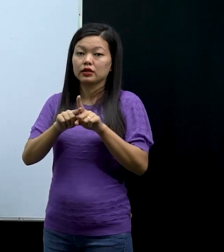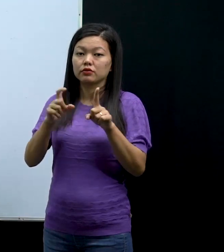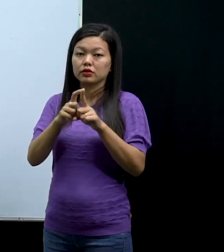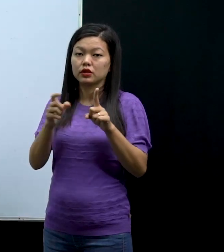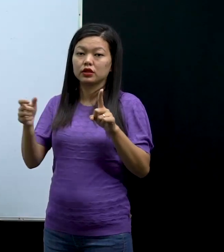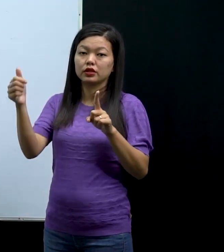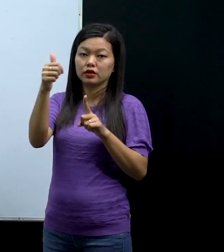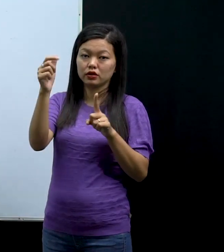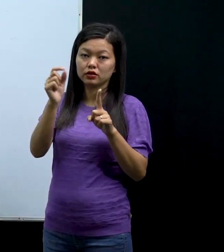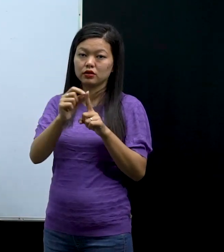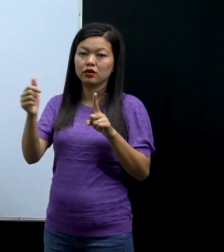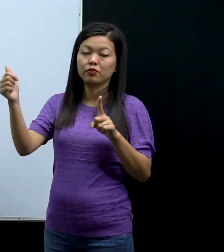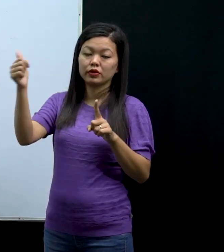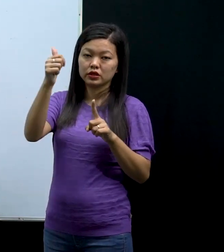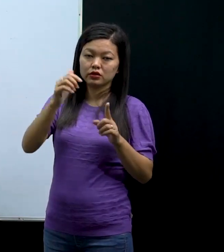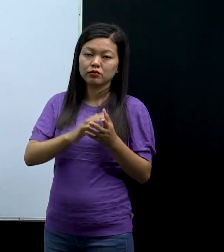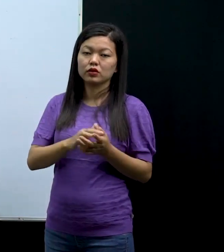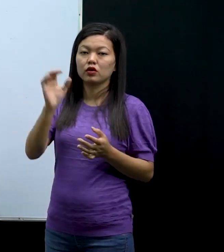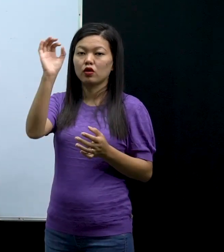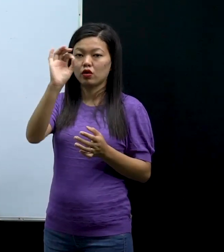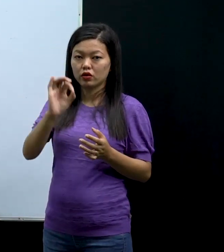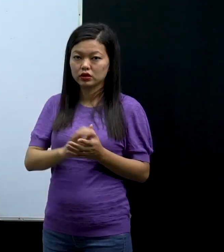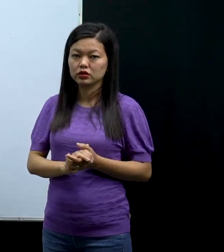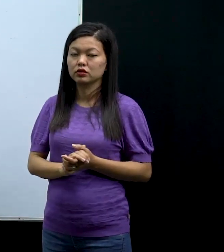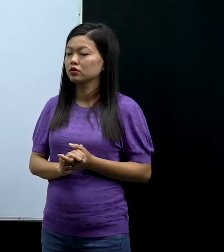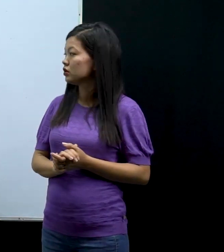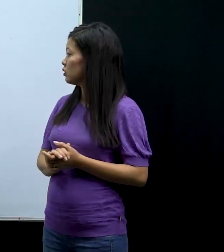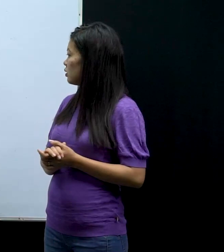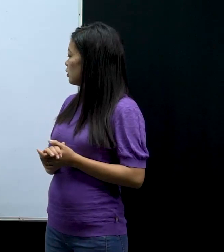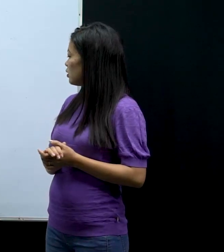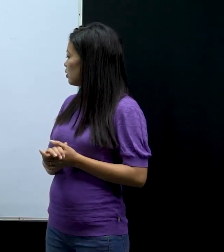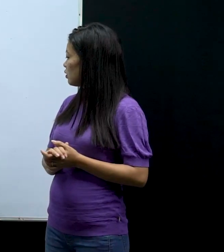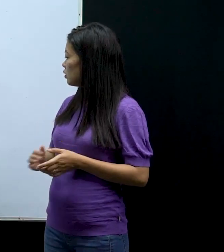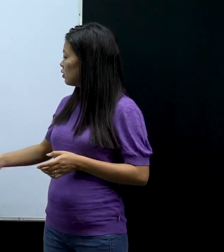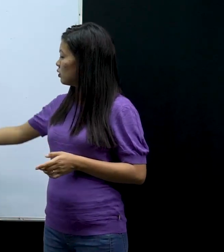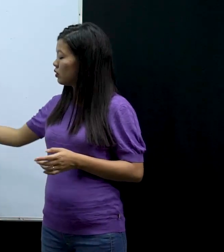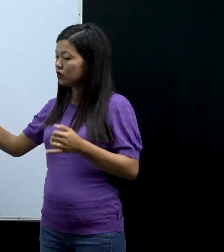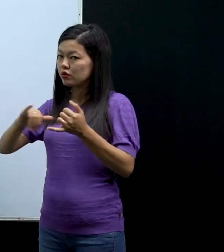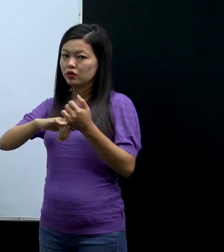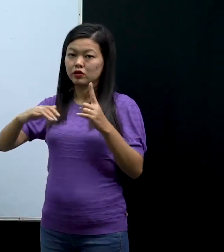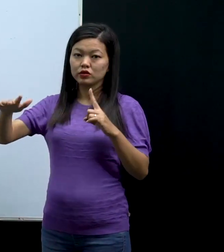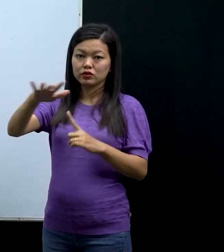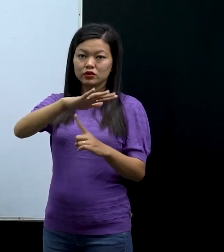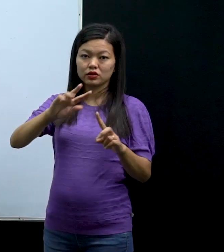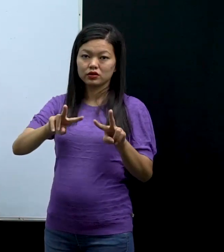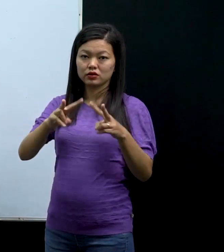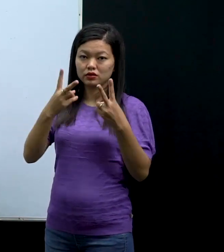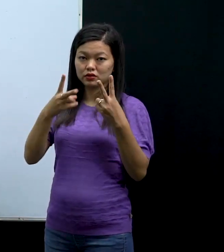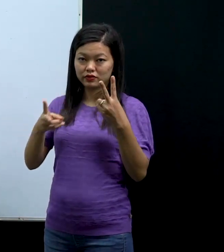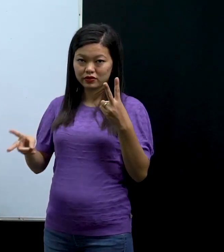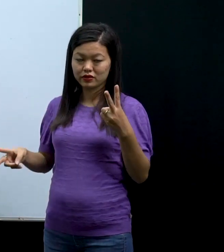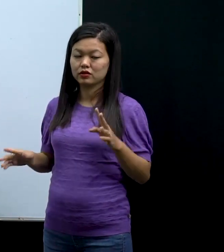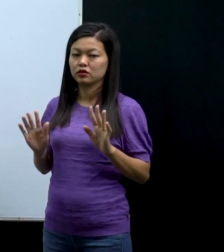terms, but as an organization, you are sending him the invite. What we usually see is we also